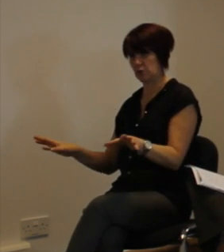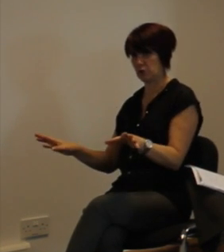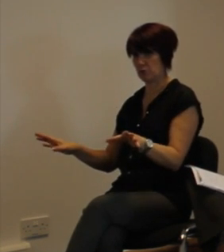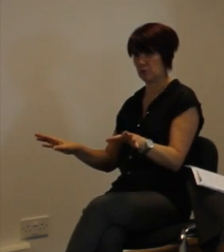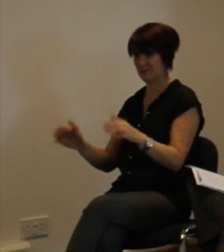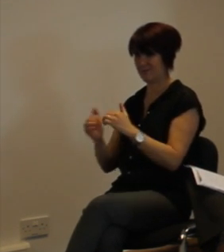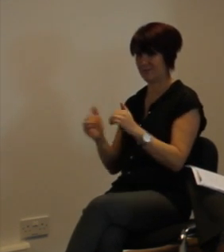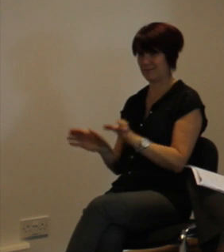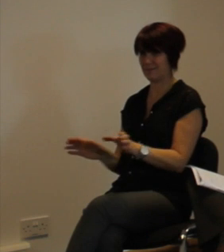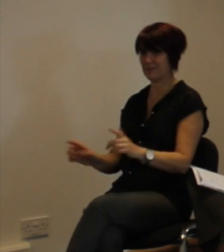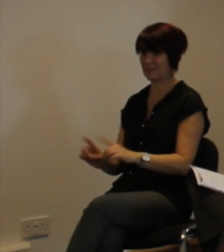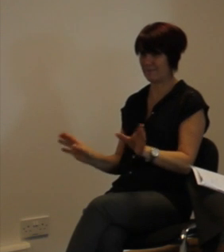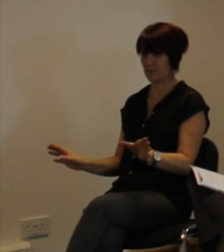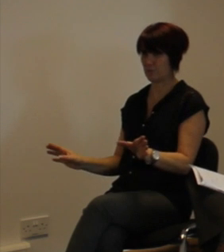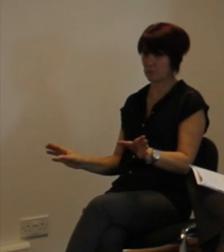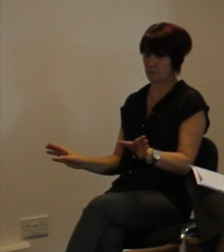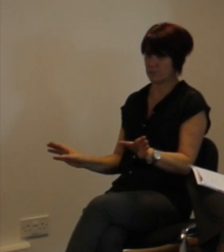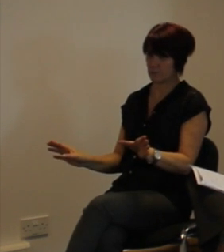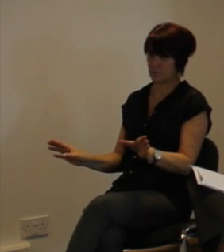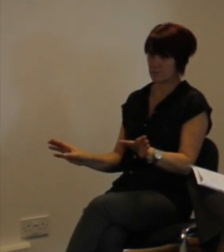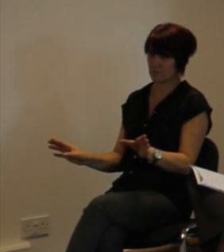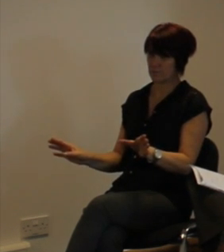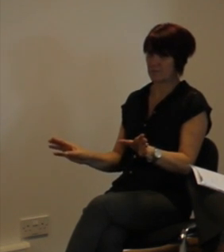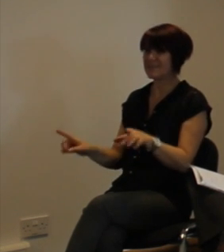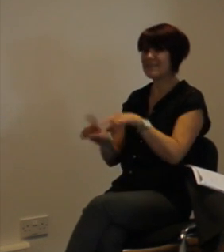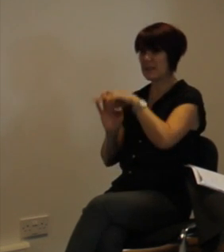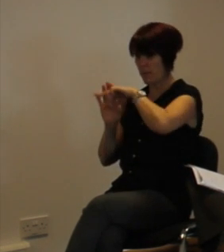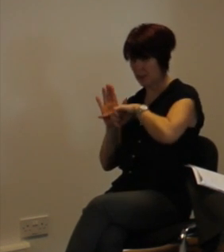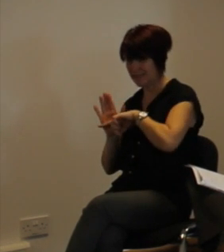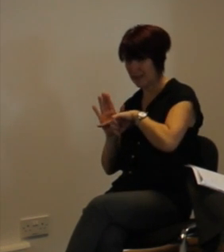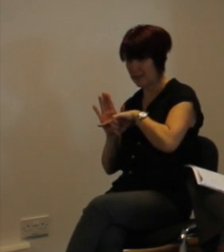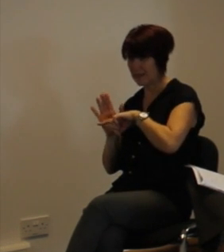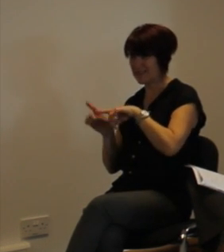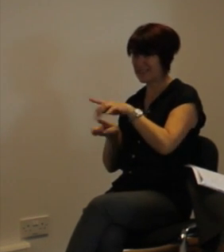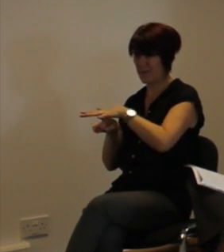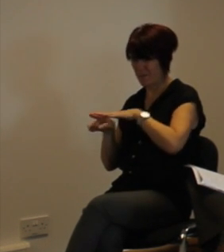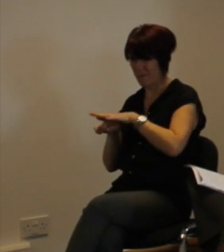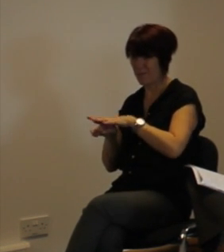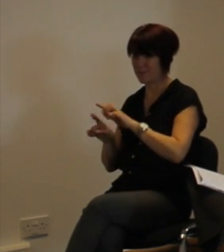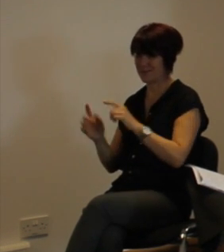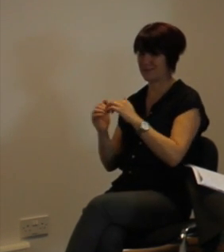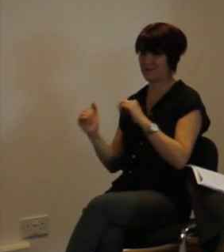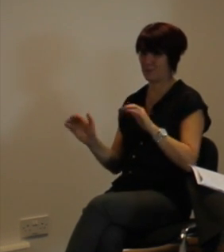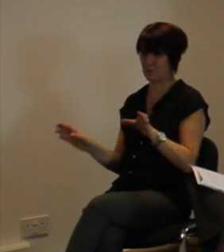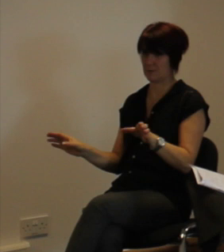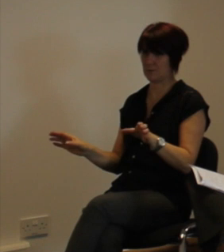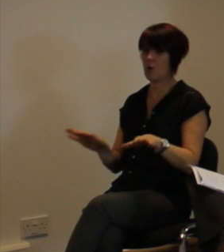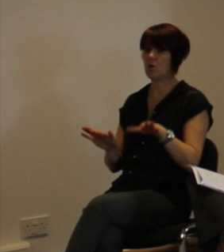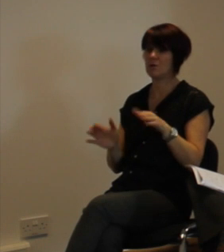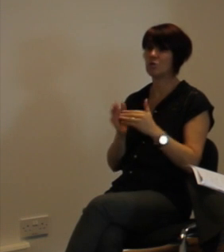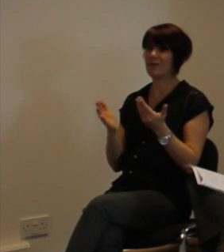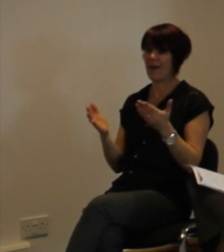and special considerations are addressed within the same policy, they're within the same area. We're particularly considering reasonable